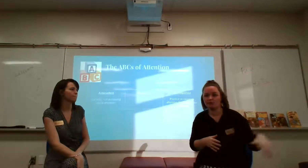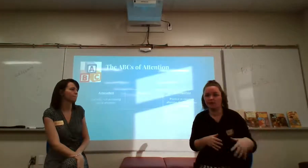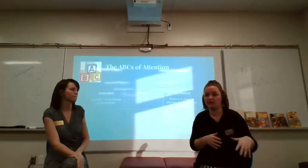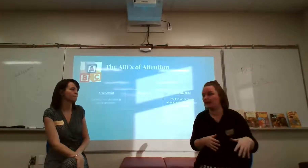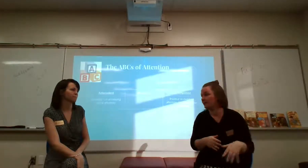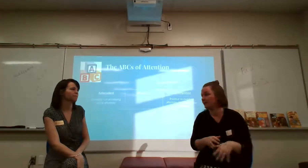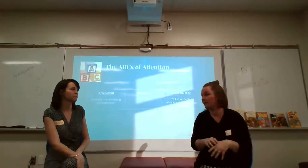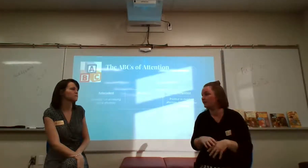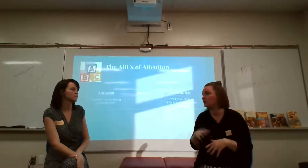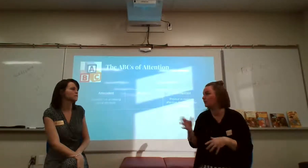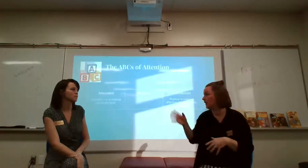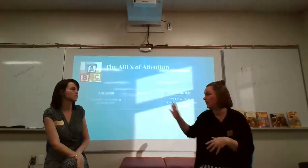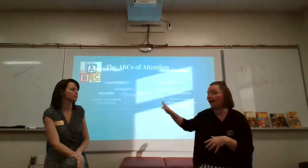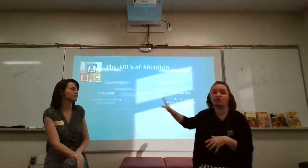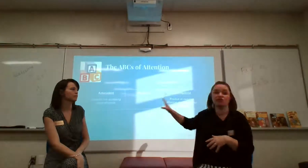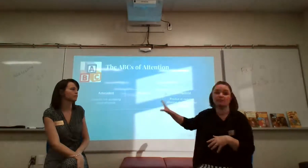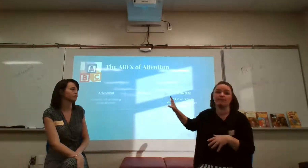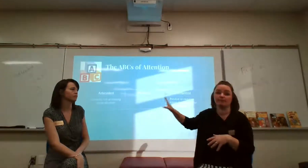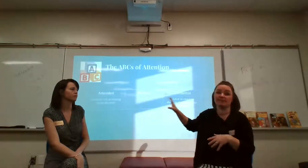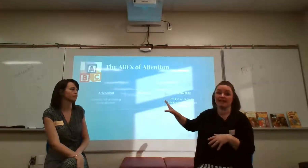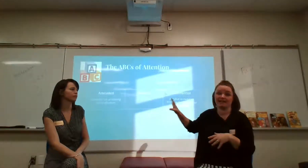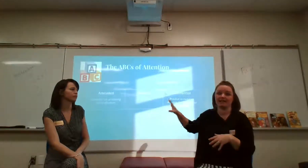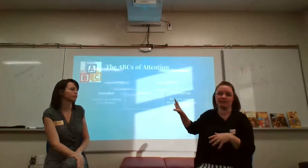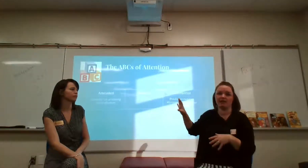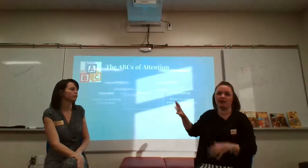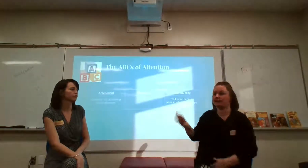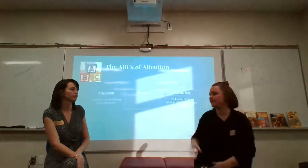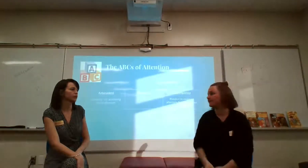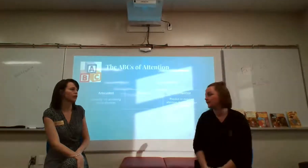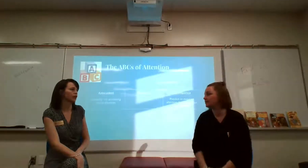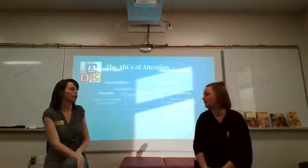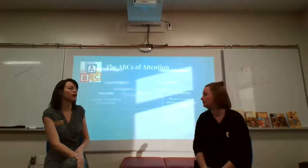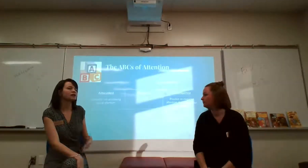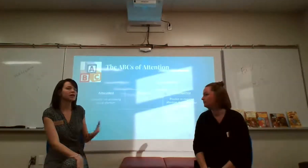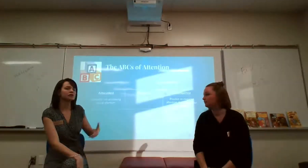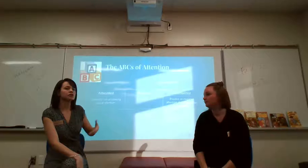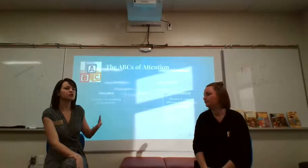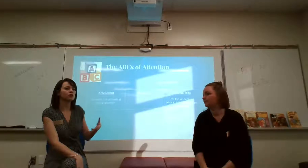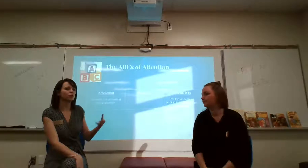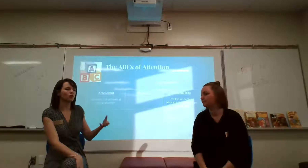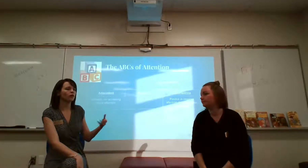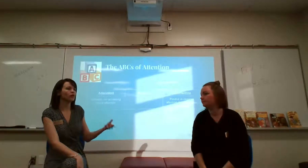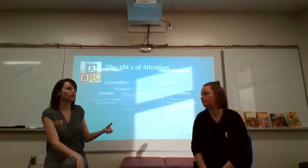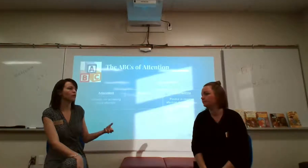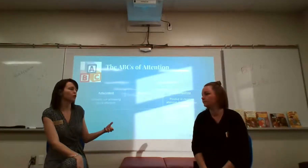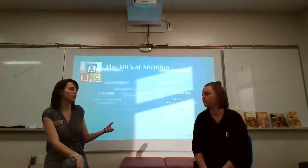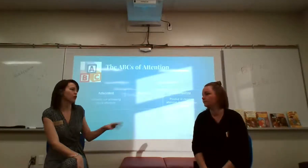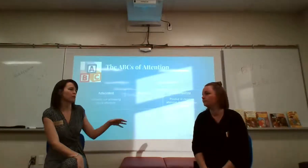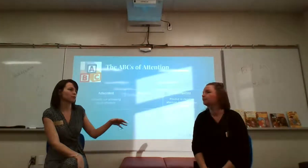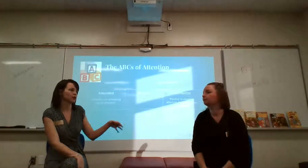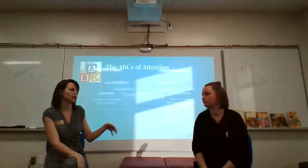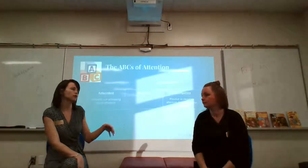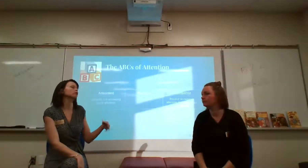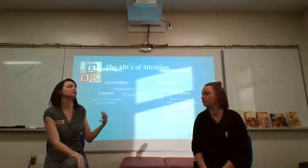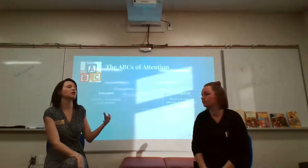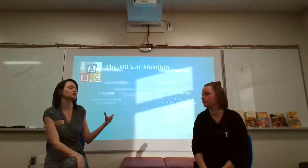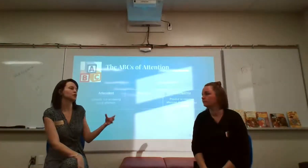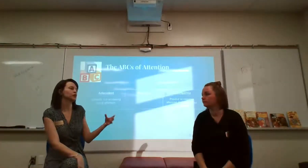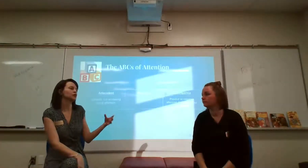not going to get deeply into, but that could just be for seconds that they're not accessing attention. Because it has to do with what we call their motivating operation, which we also won't get into.